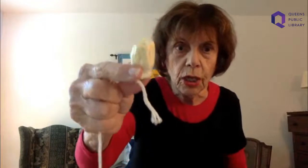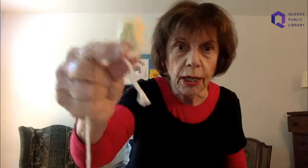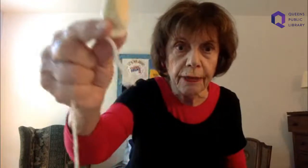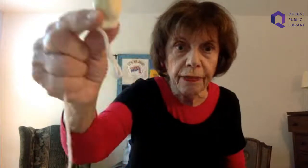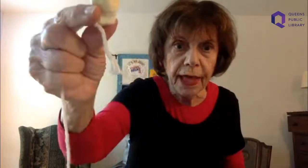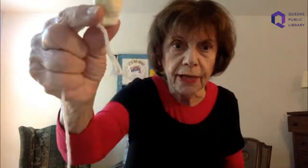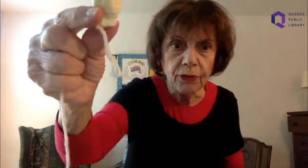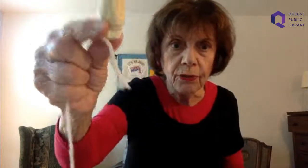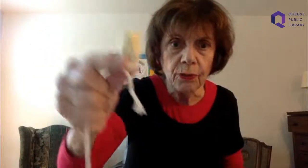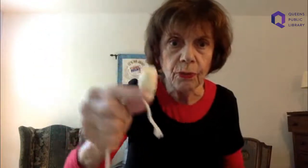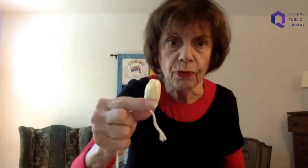at that tooth?